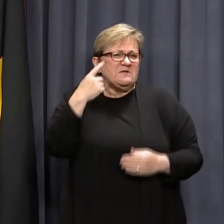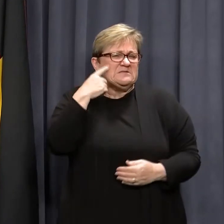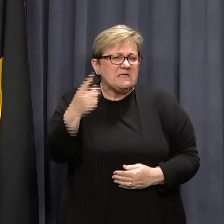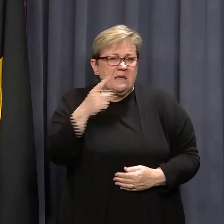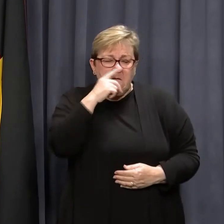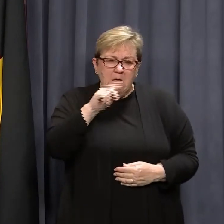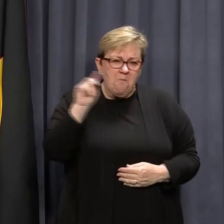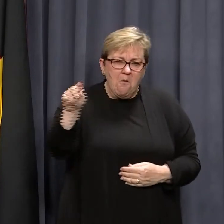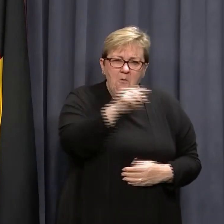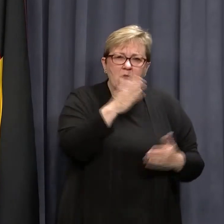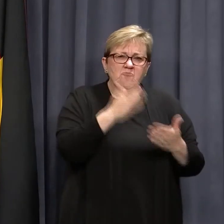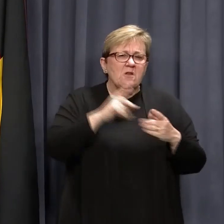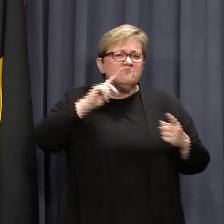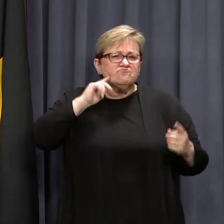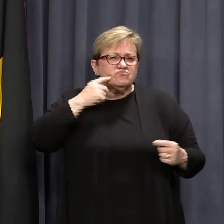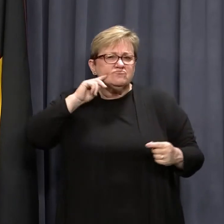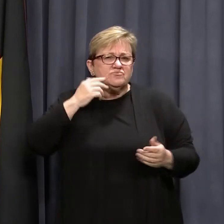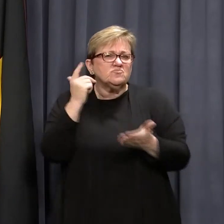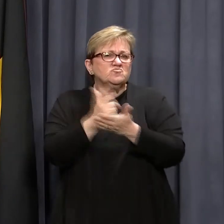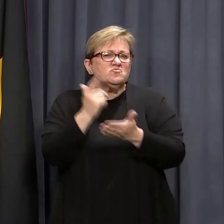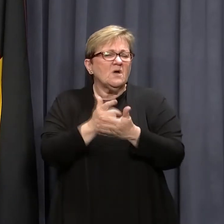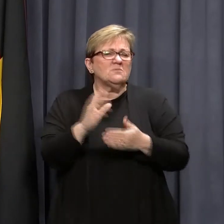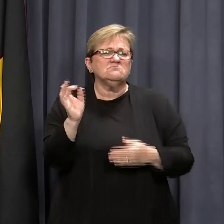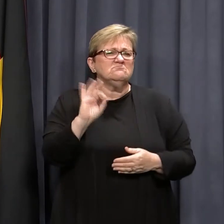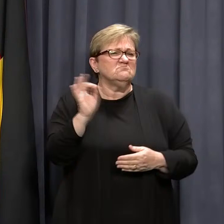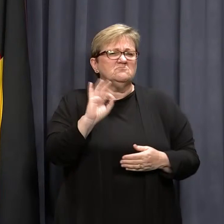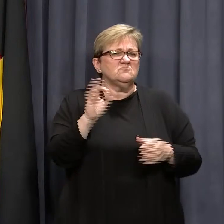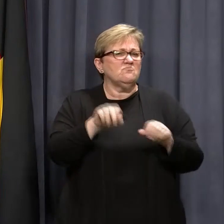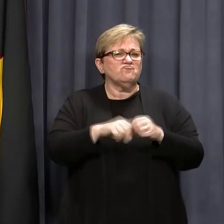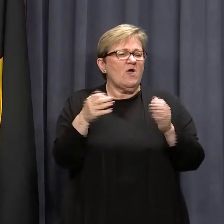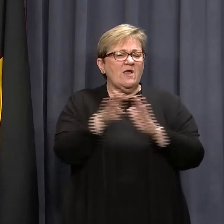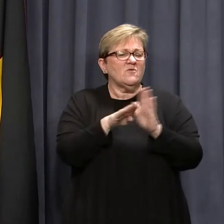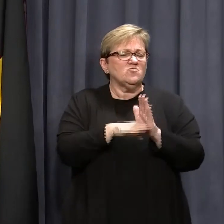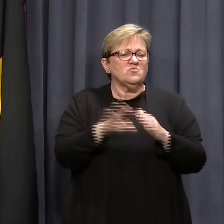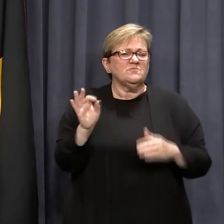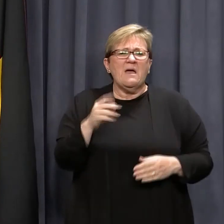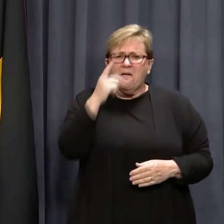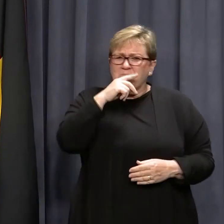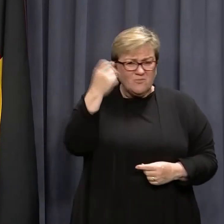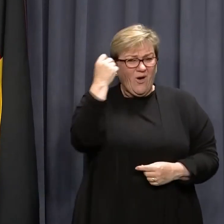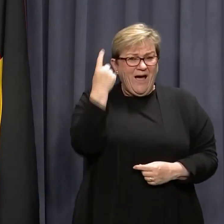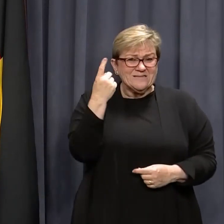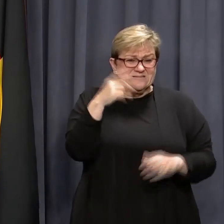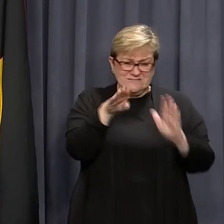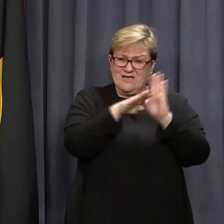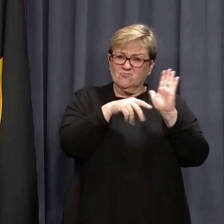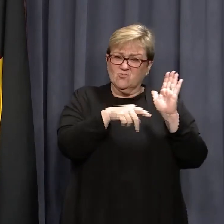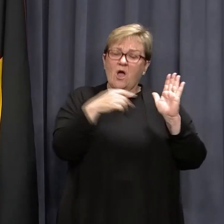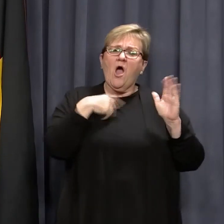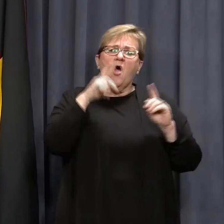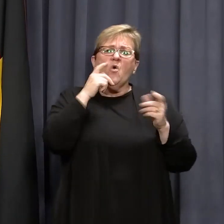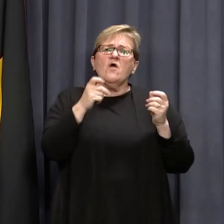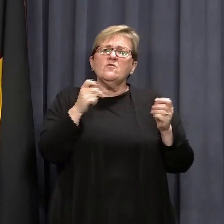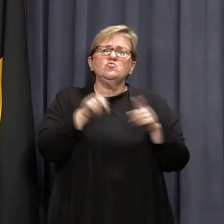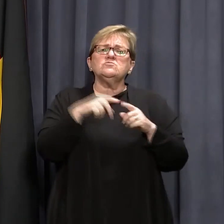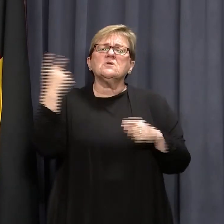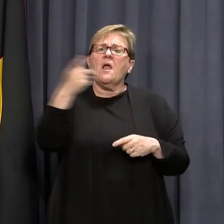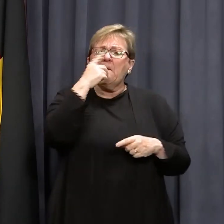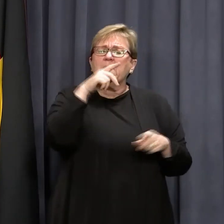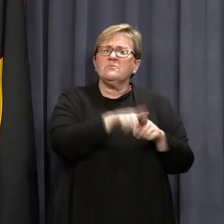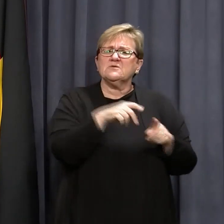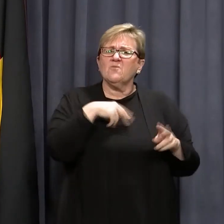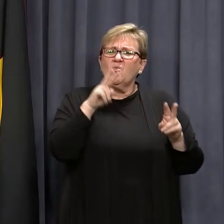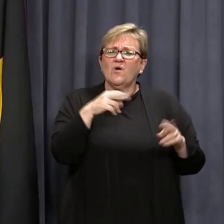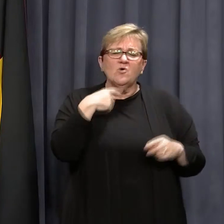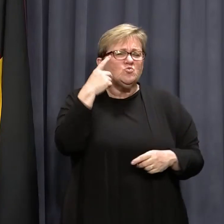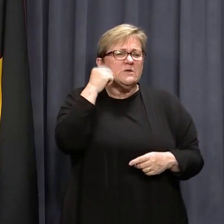trend where people are increasingly breaking the rules. I think people understand it. I watch the news like most people do,